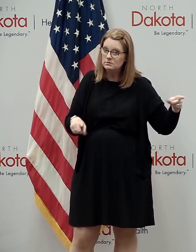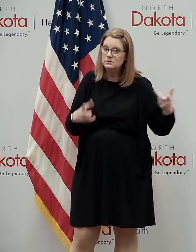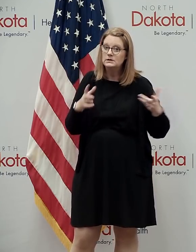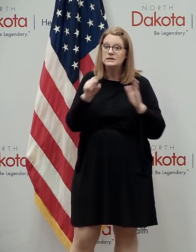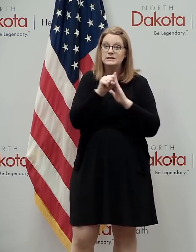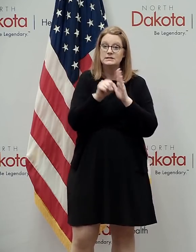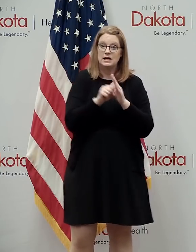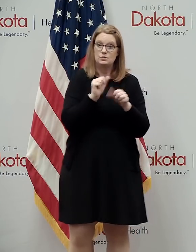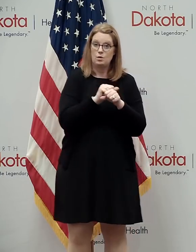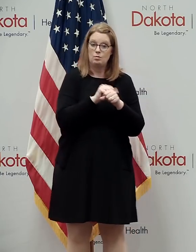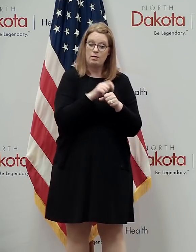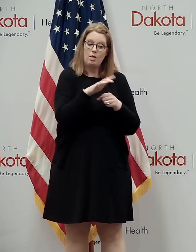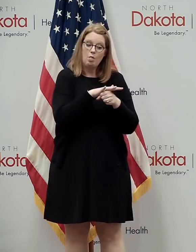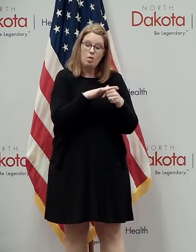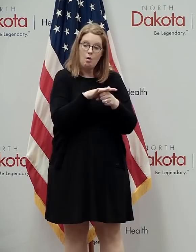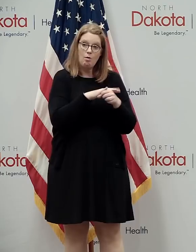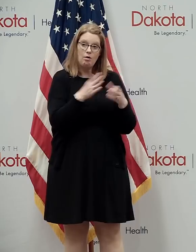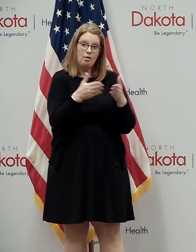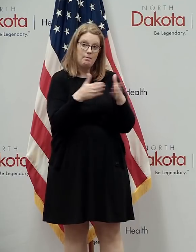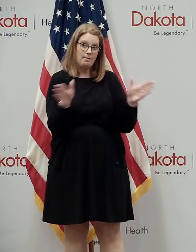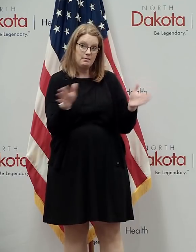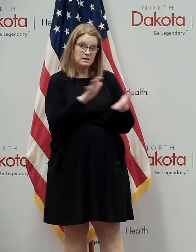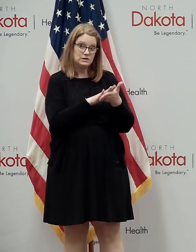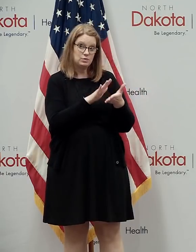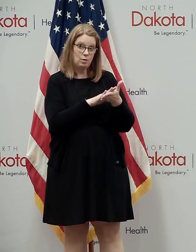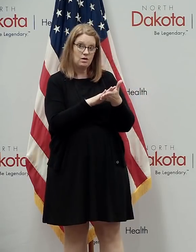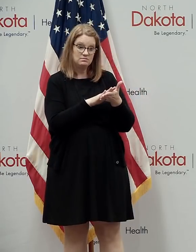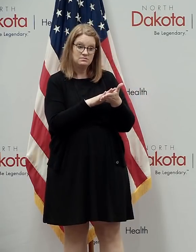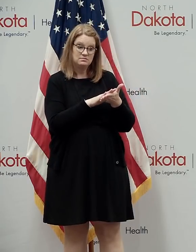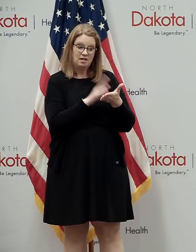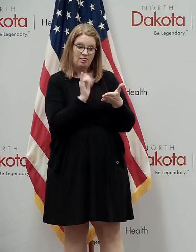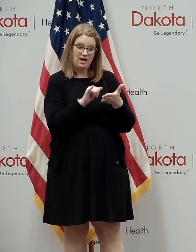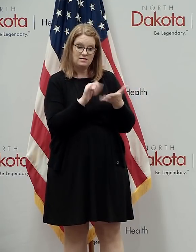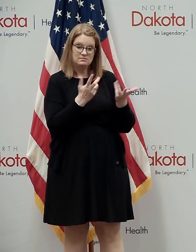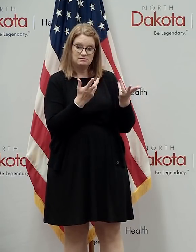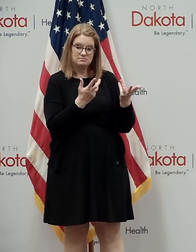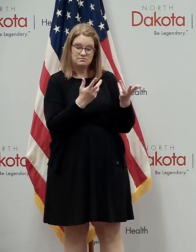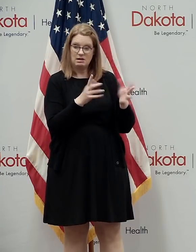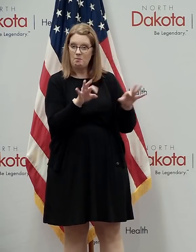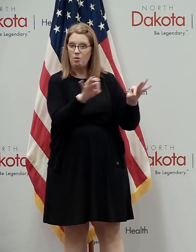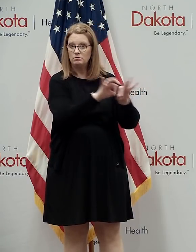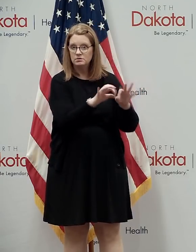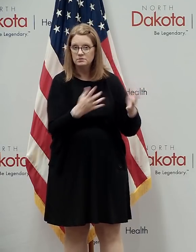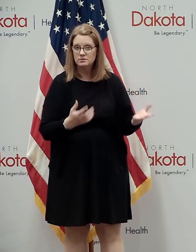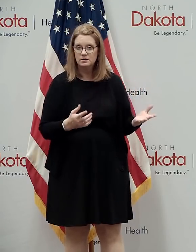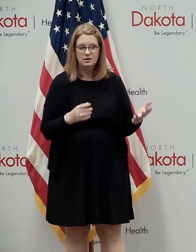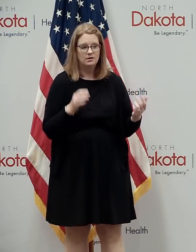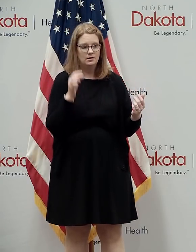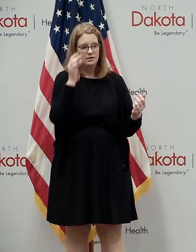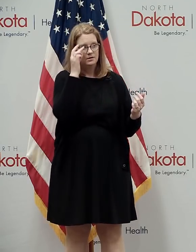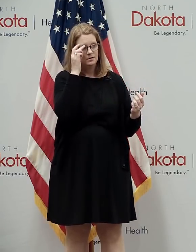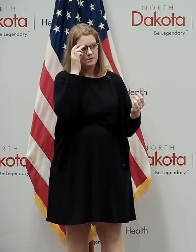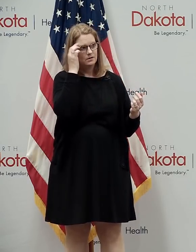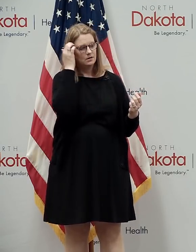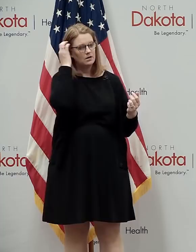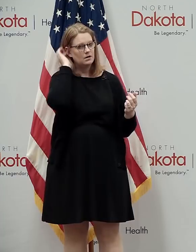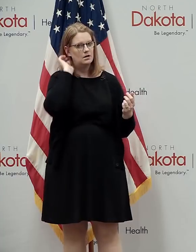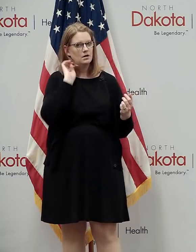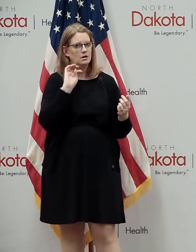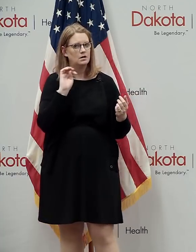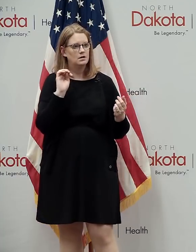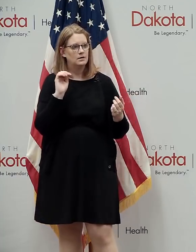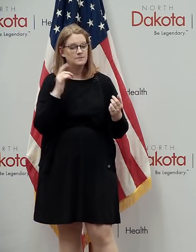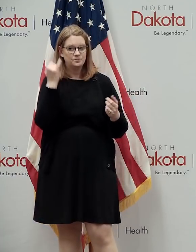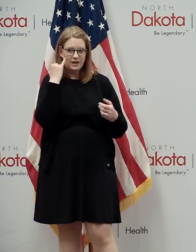local public school districts is how this is going to get done, because you have to take a look at the context of, if you were trying to open